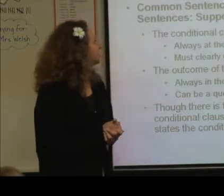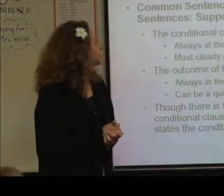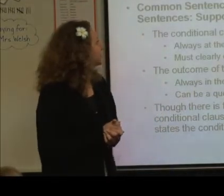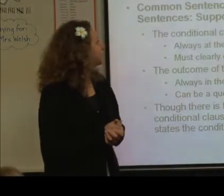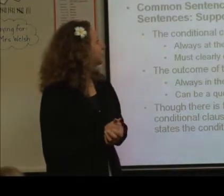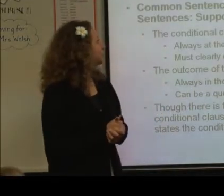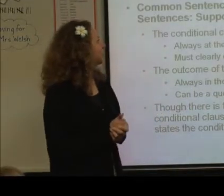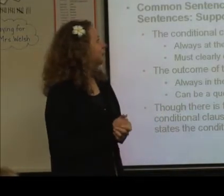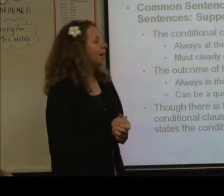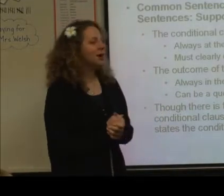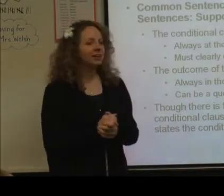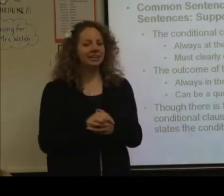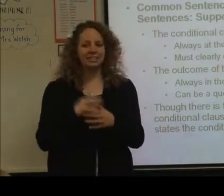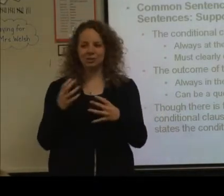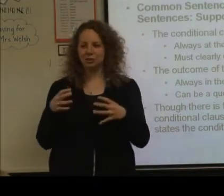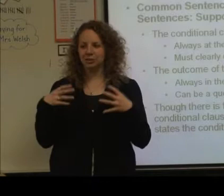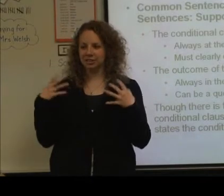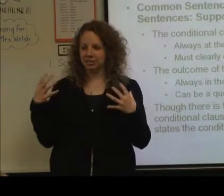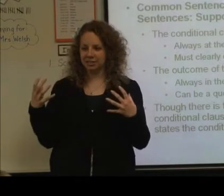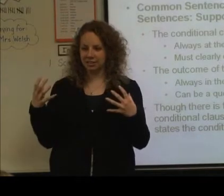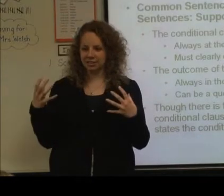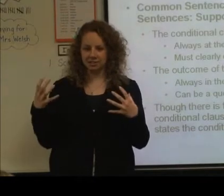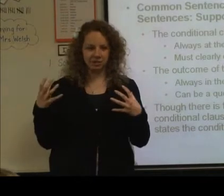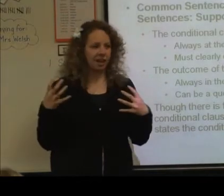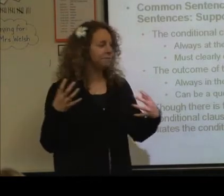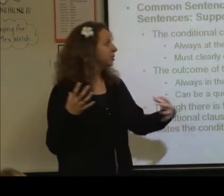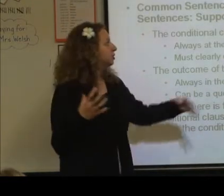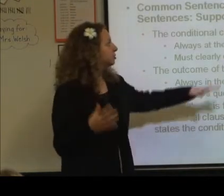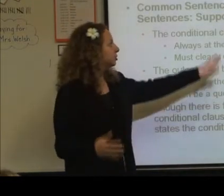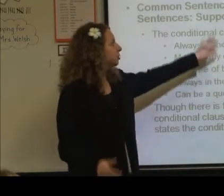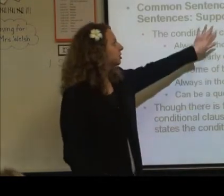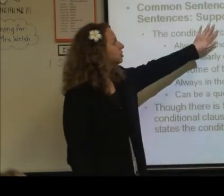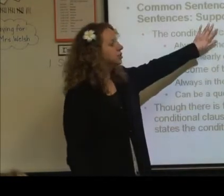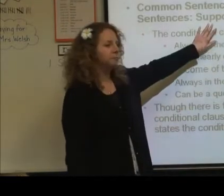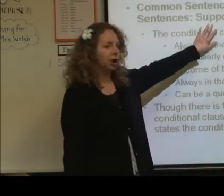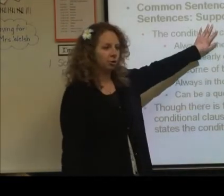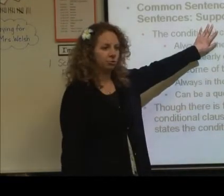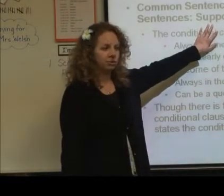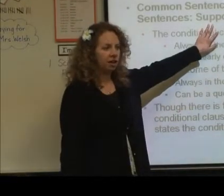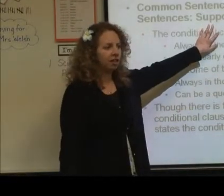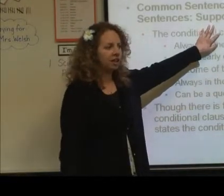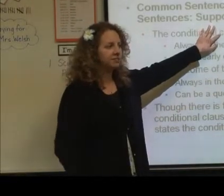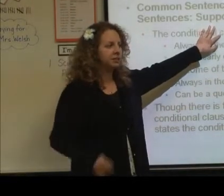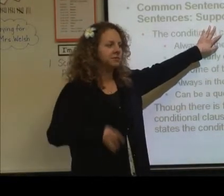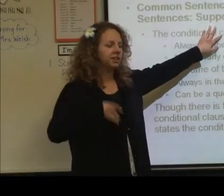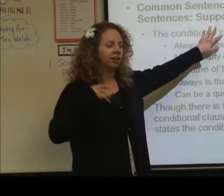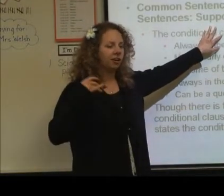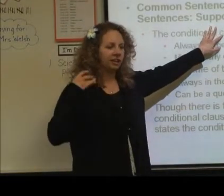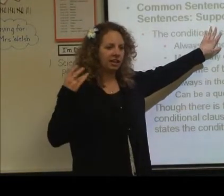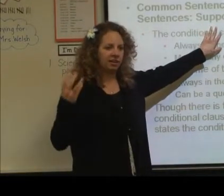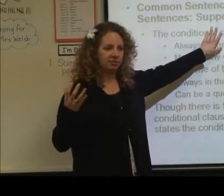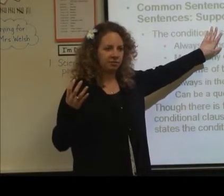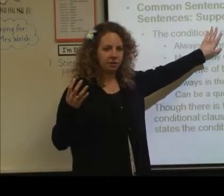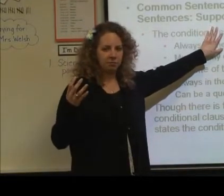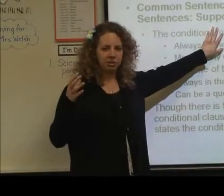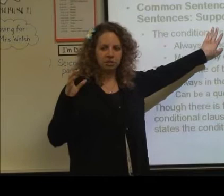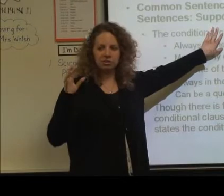so we're going to learn about conditional sentences. Okay, so the word suppose, a lot of times then I call it if, but there's